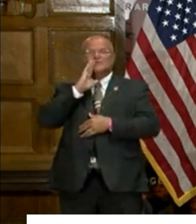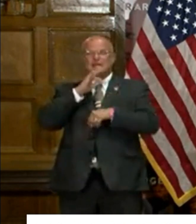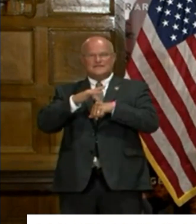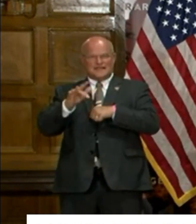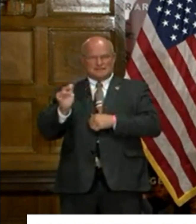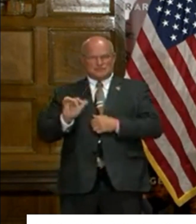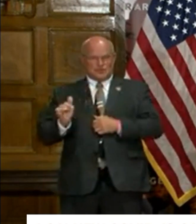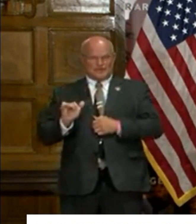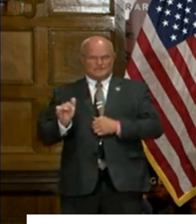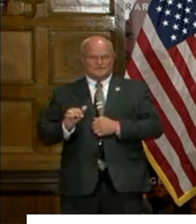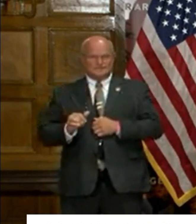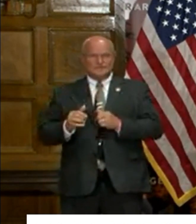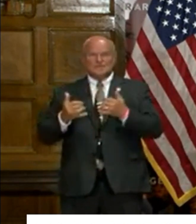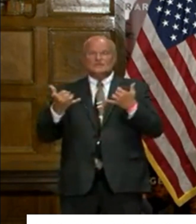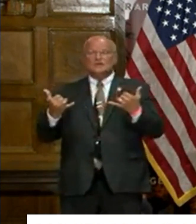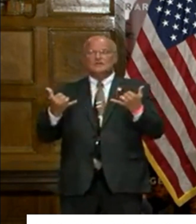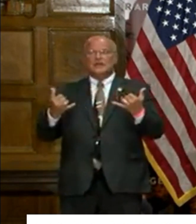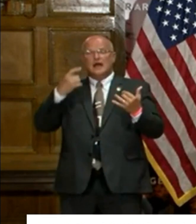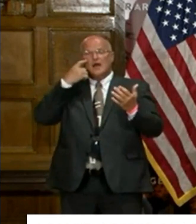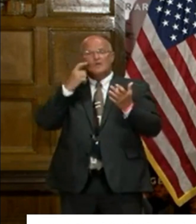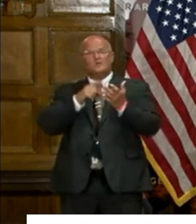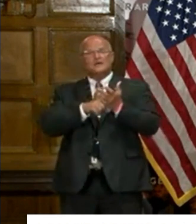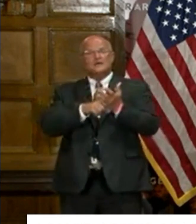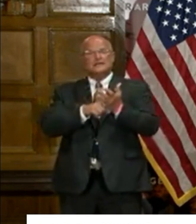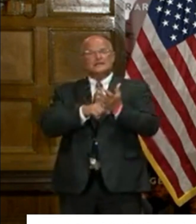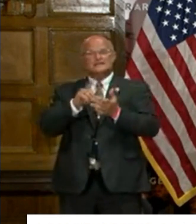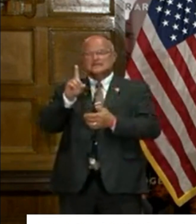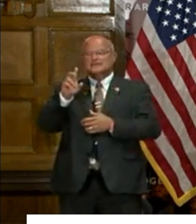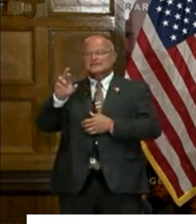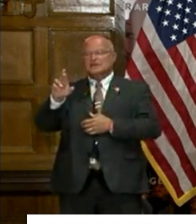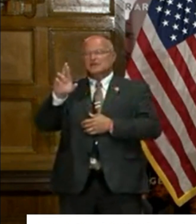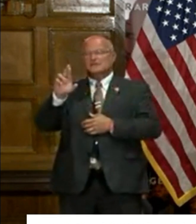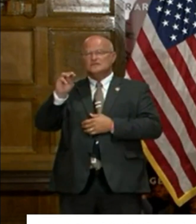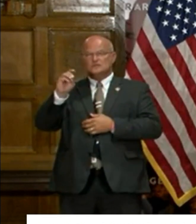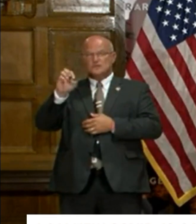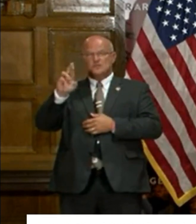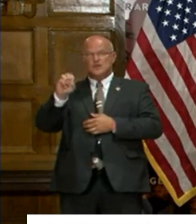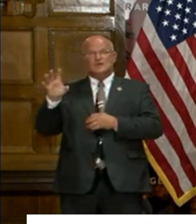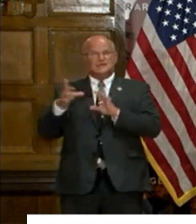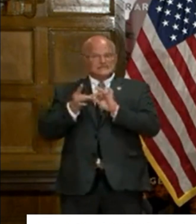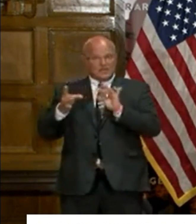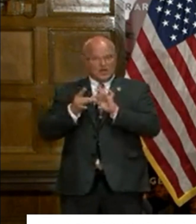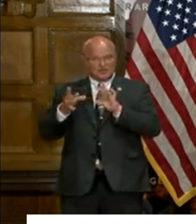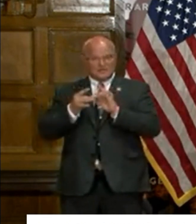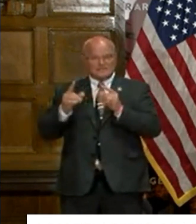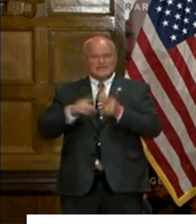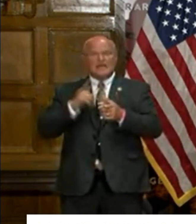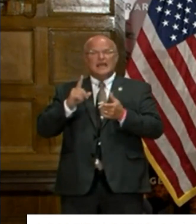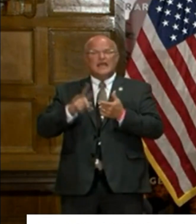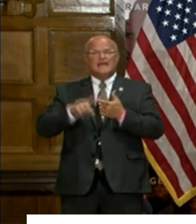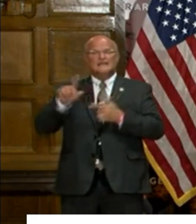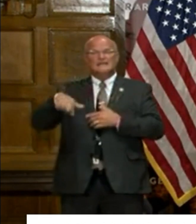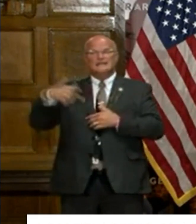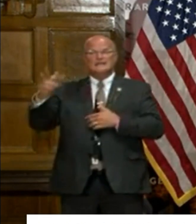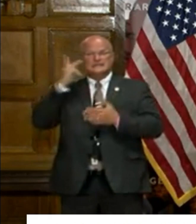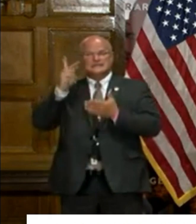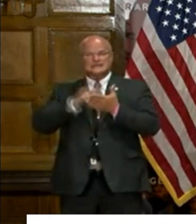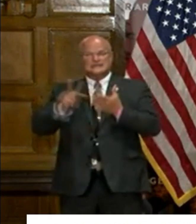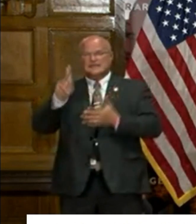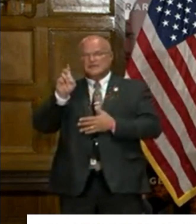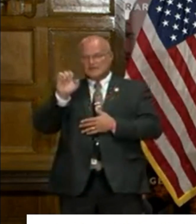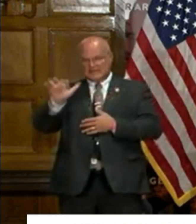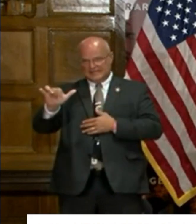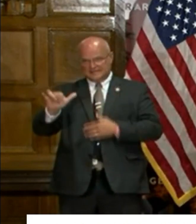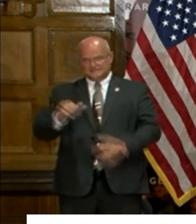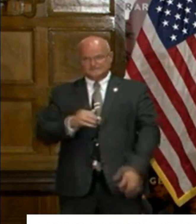available as well. And with that, I'll recognize Dr. Romero for his comments, followed by Secretary Keith.